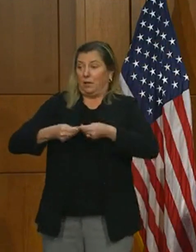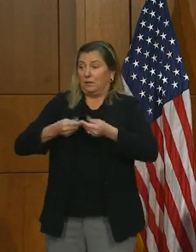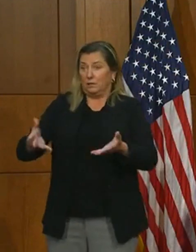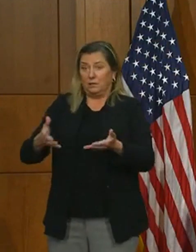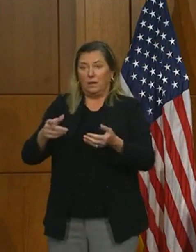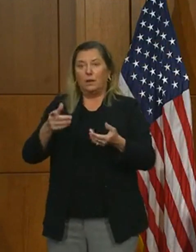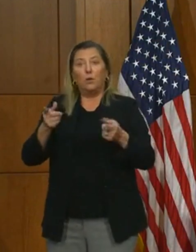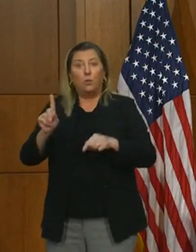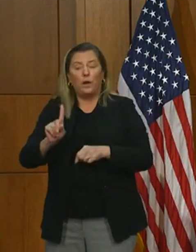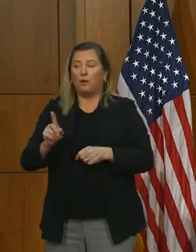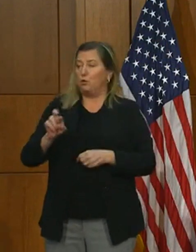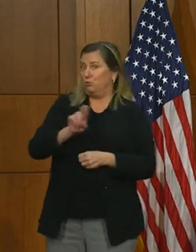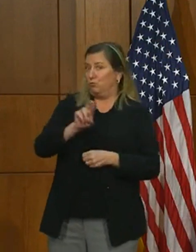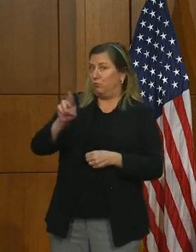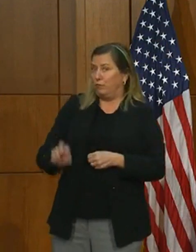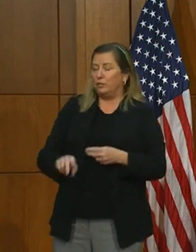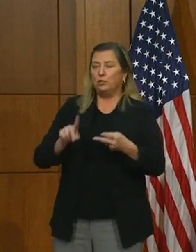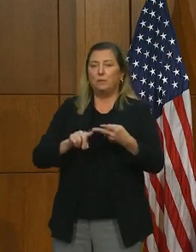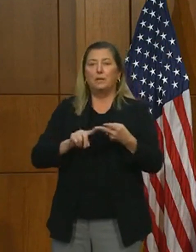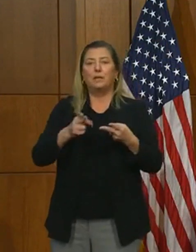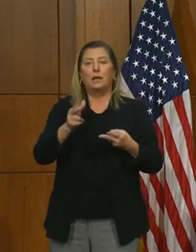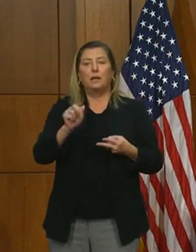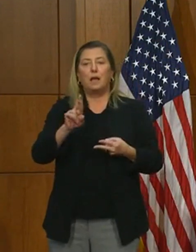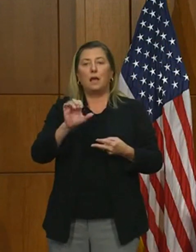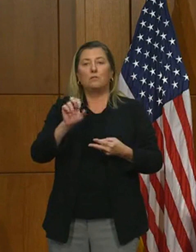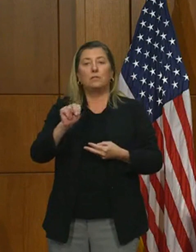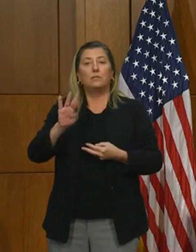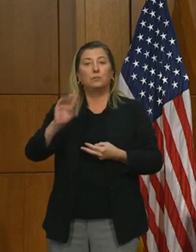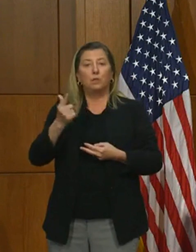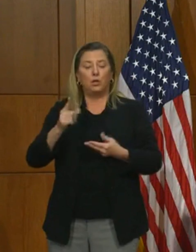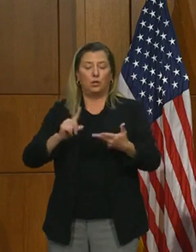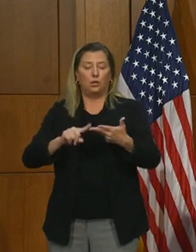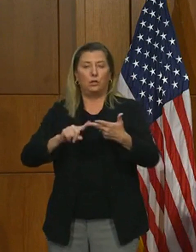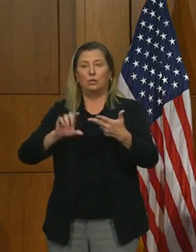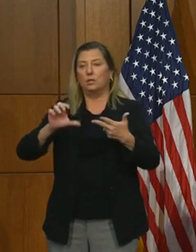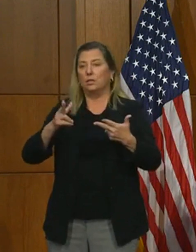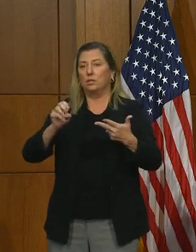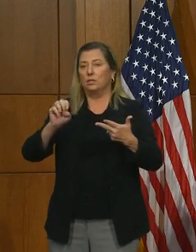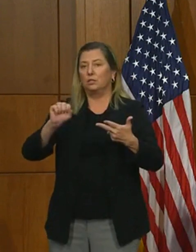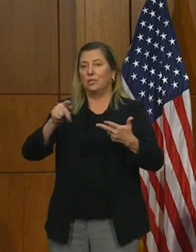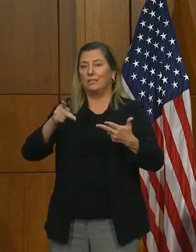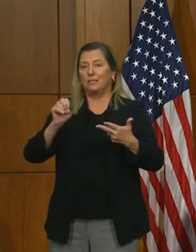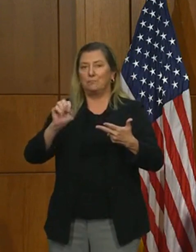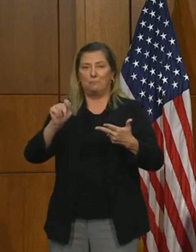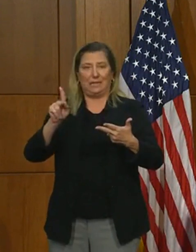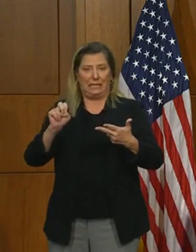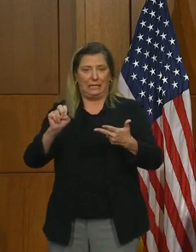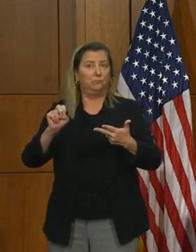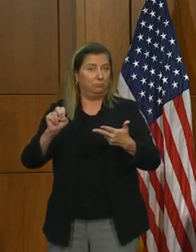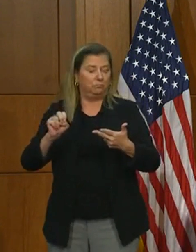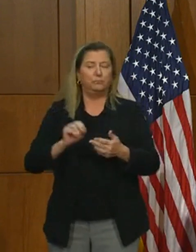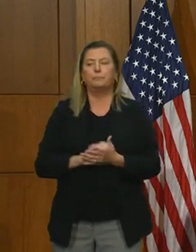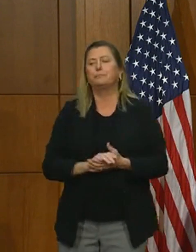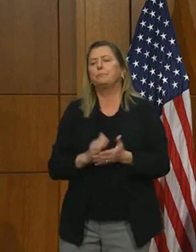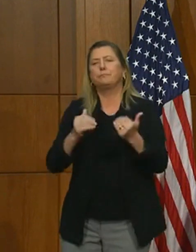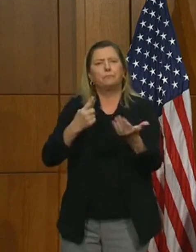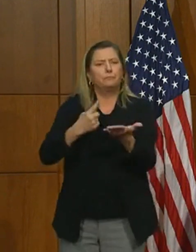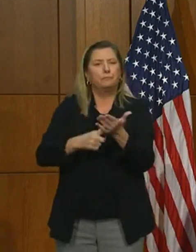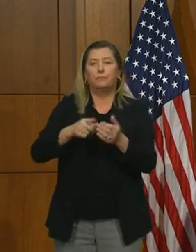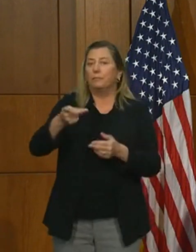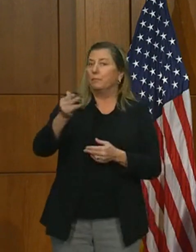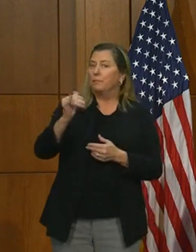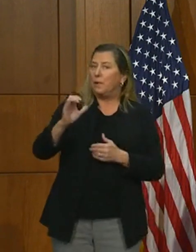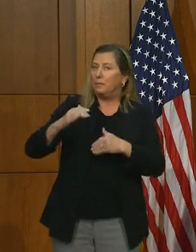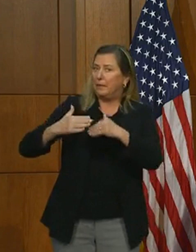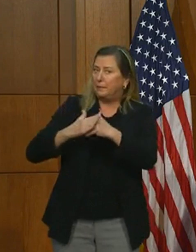Richmond, Harrisonburg, and Chesapeake. Now, I'd like to talk about our public beaches. You've